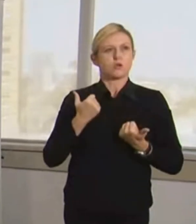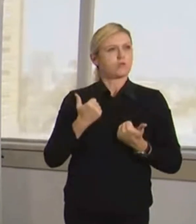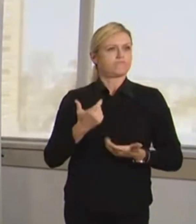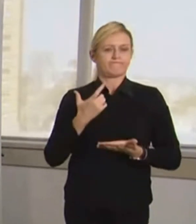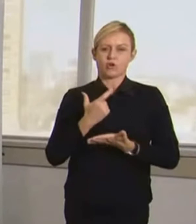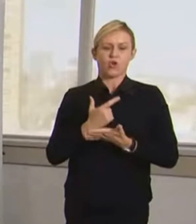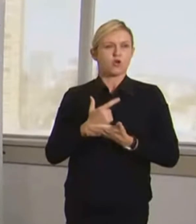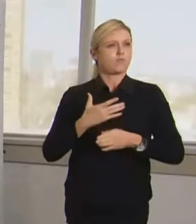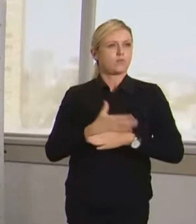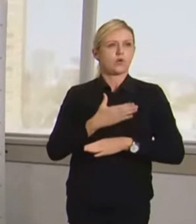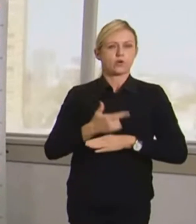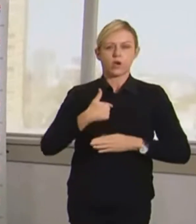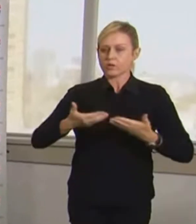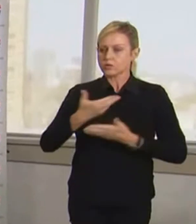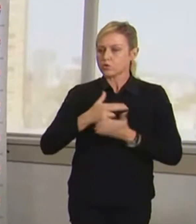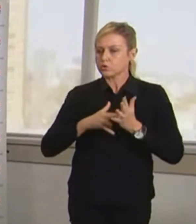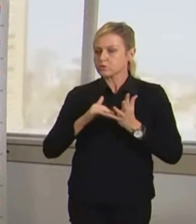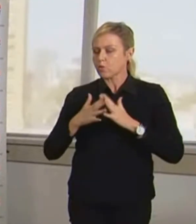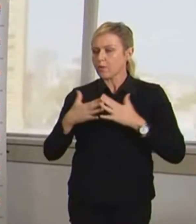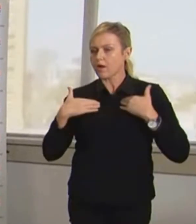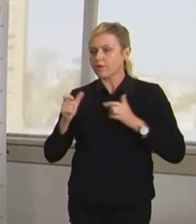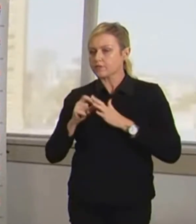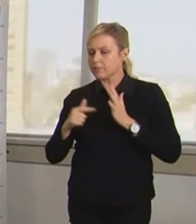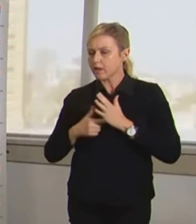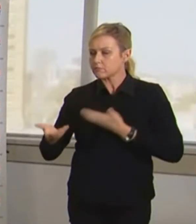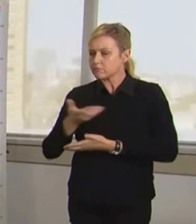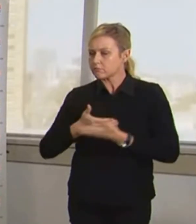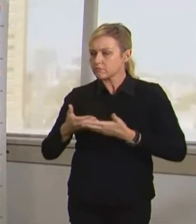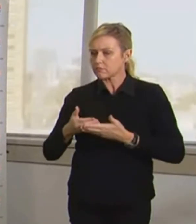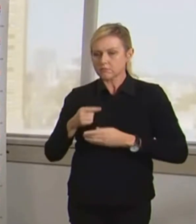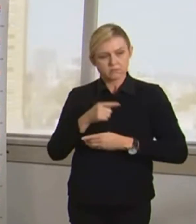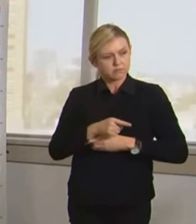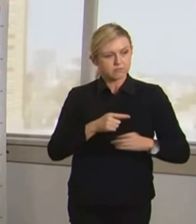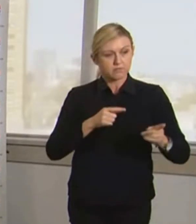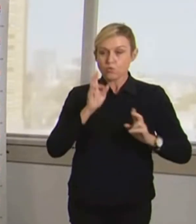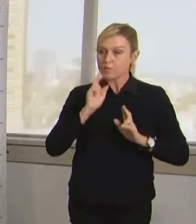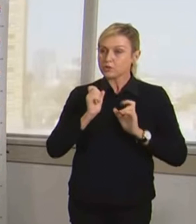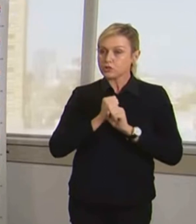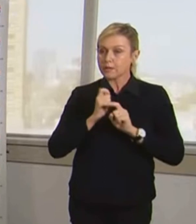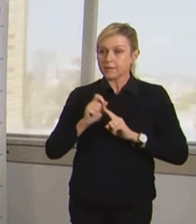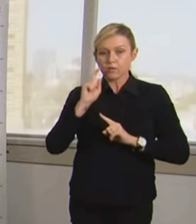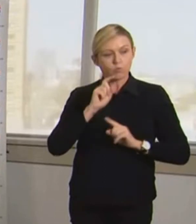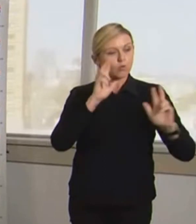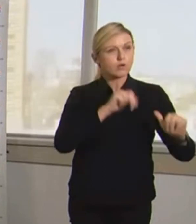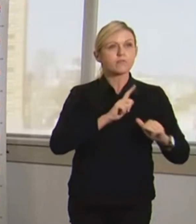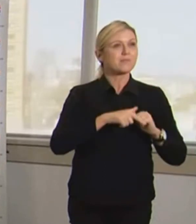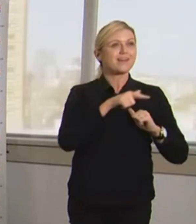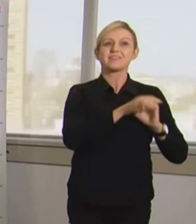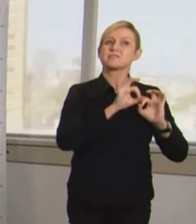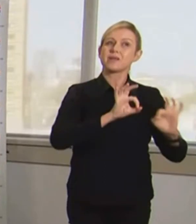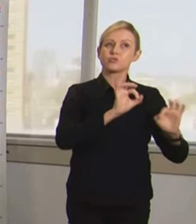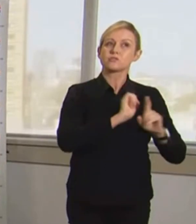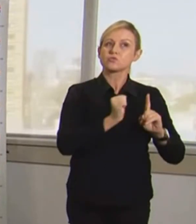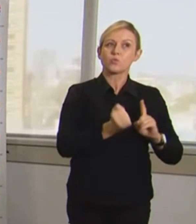South Wales Health about what they're doing to support what would normally be managed by GPs in a normal environment, that is the aged care facility. So I'm